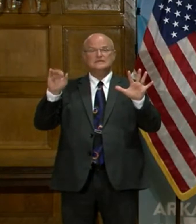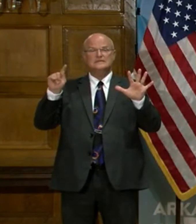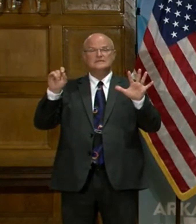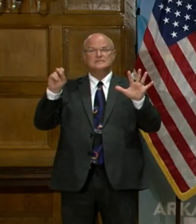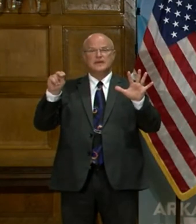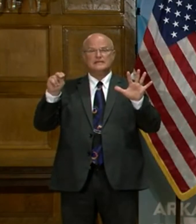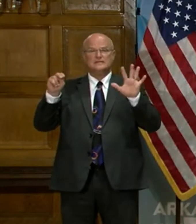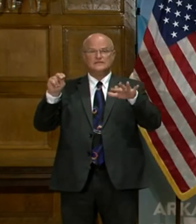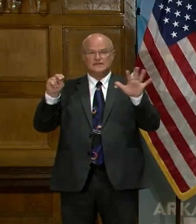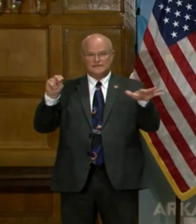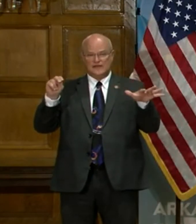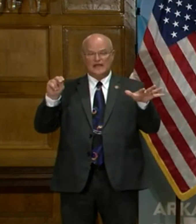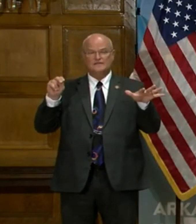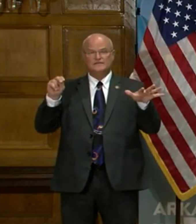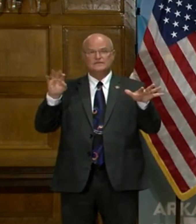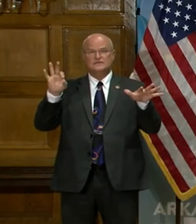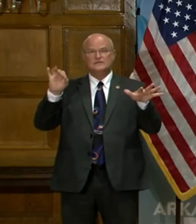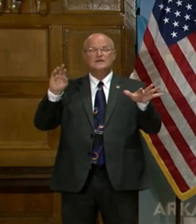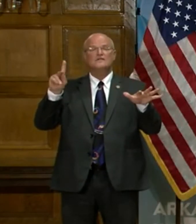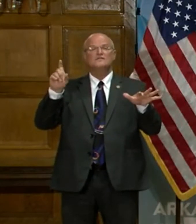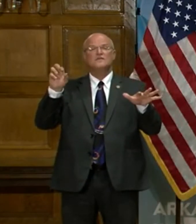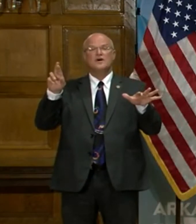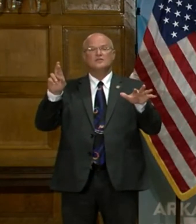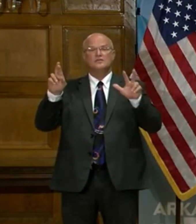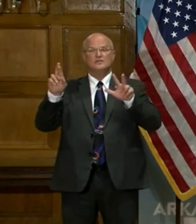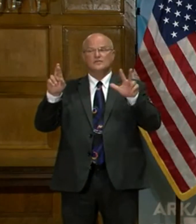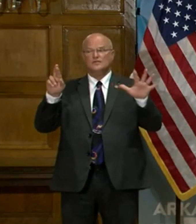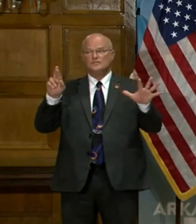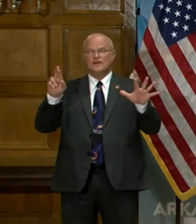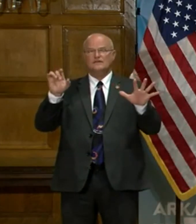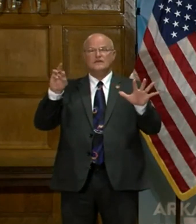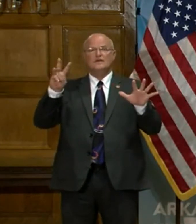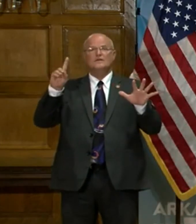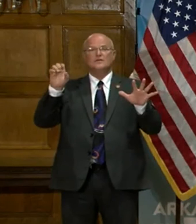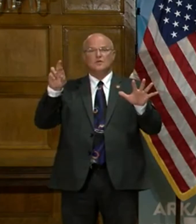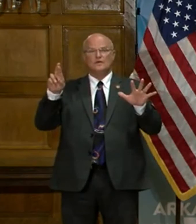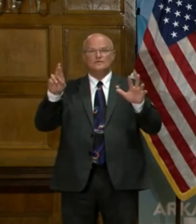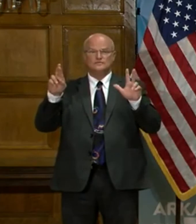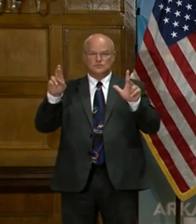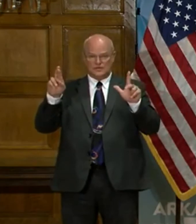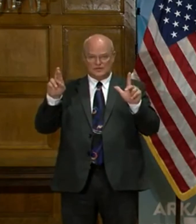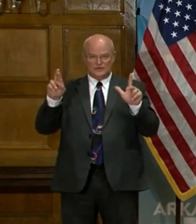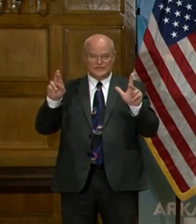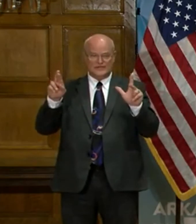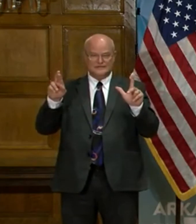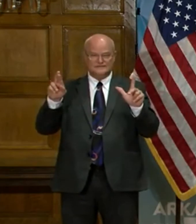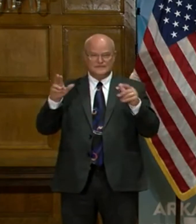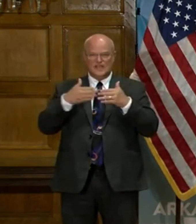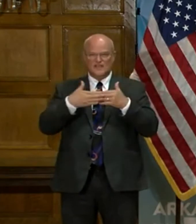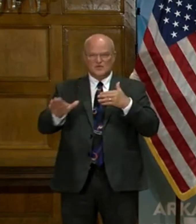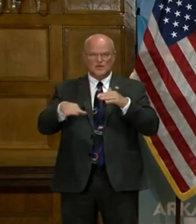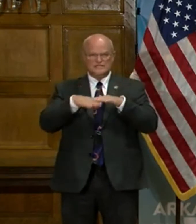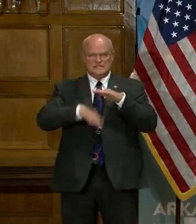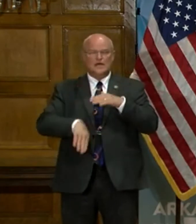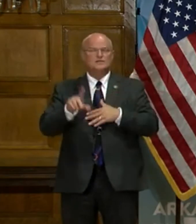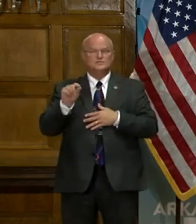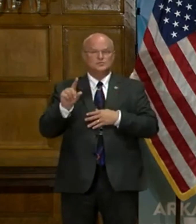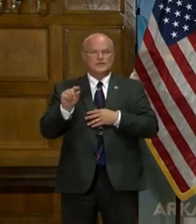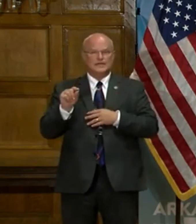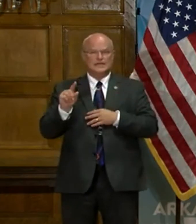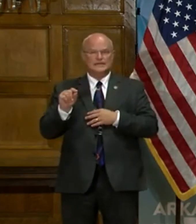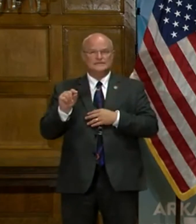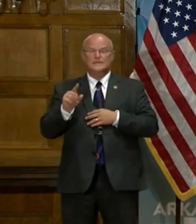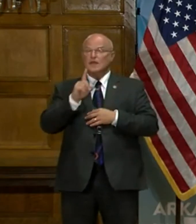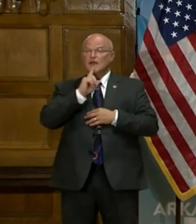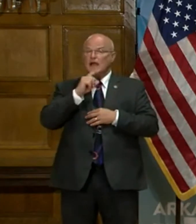Sebastian 55. Faulkner 35. Crawford 23, and the rest under 20.